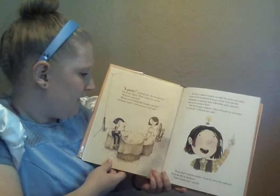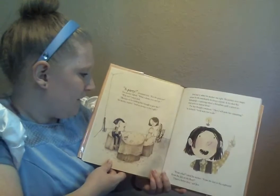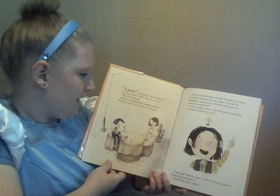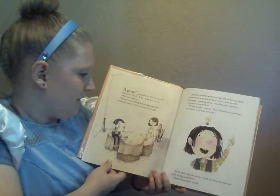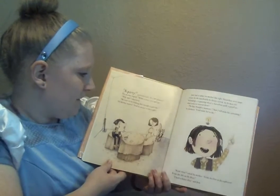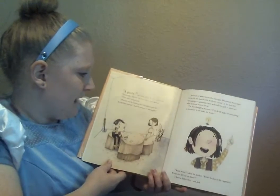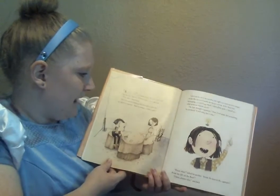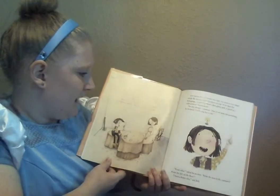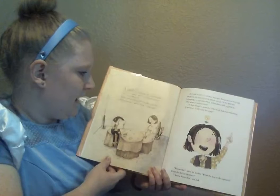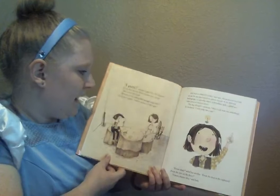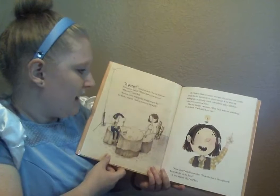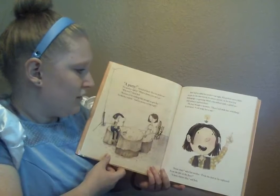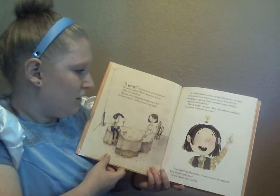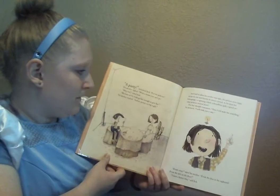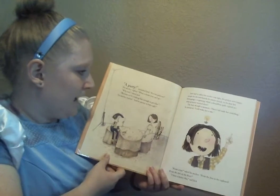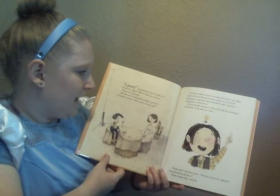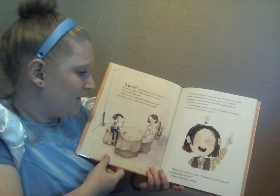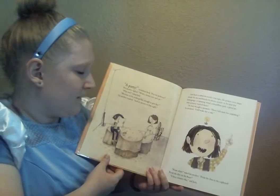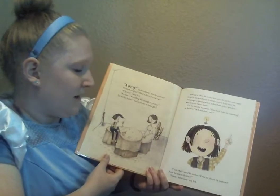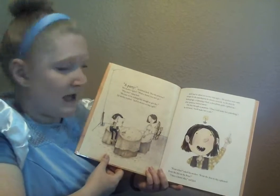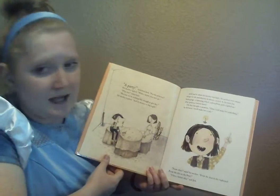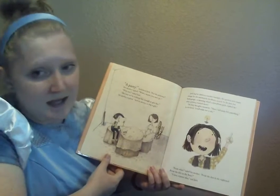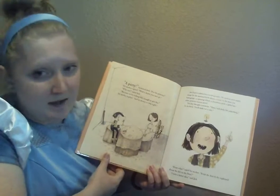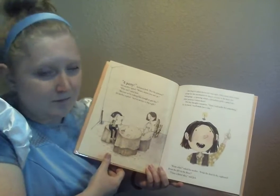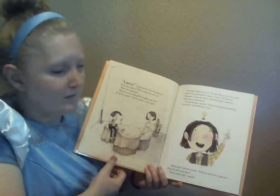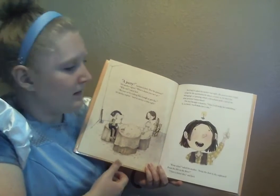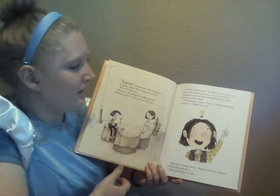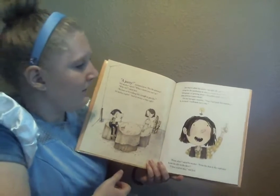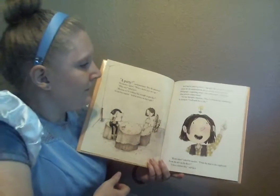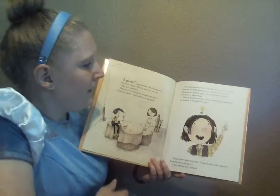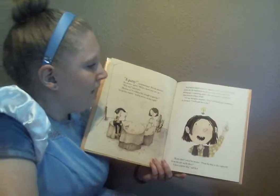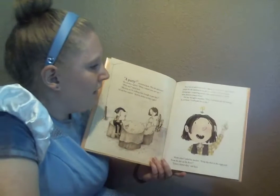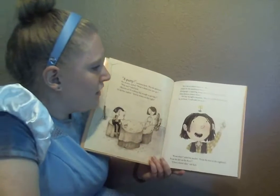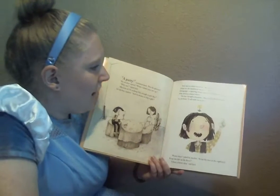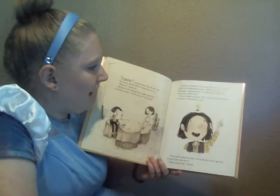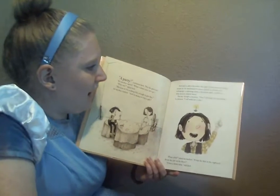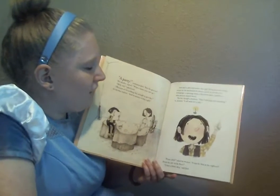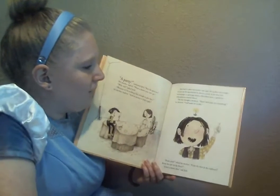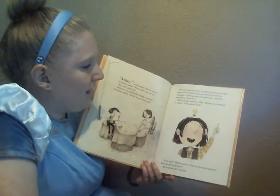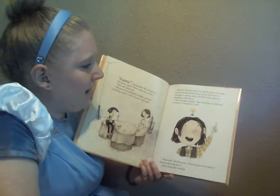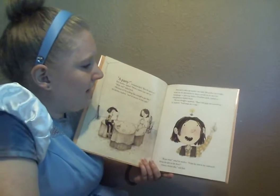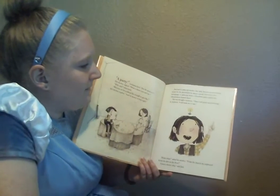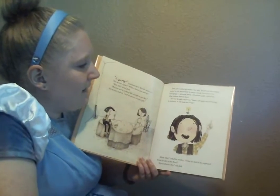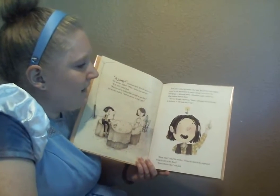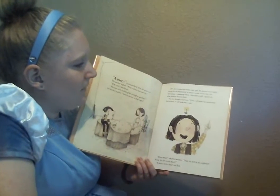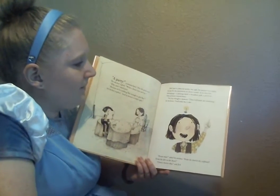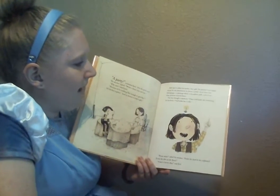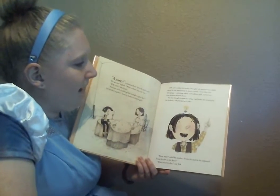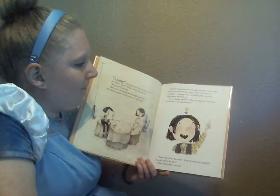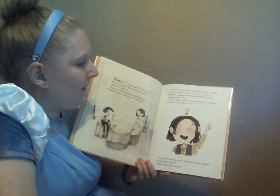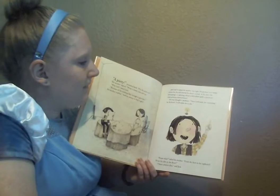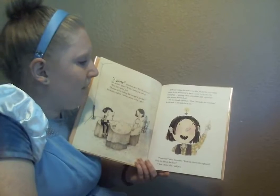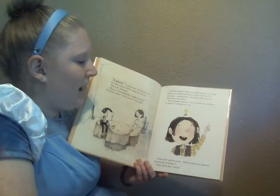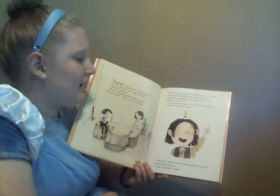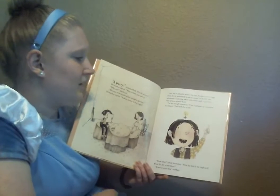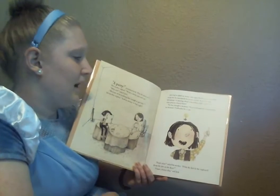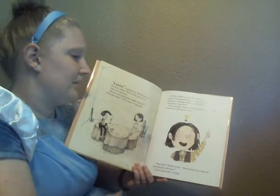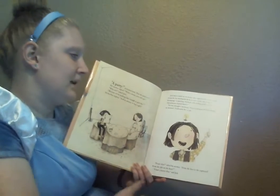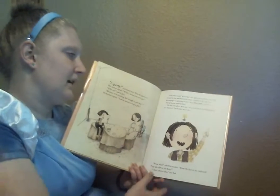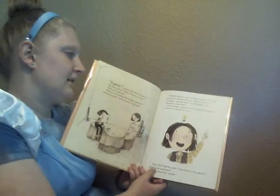mother replied, and no money to buy a gift. Jack had to admit his mother was right. His pockets were empty except